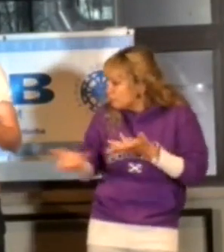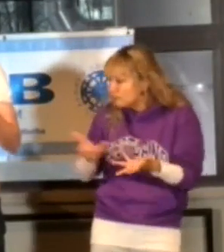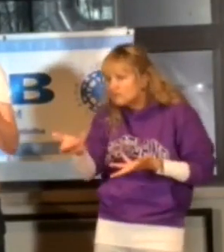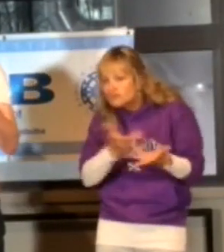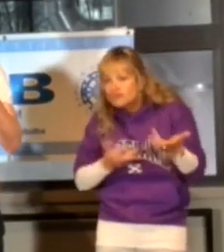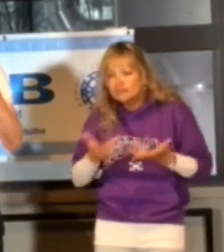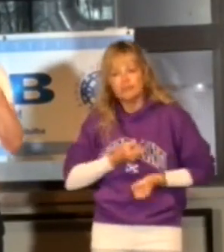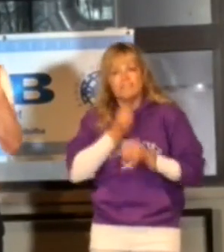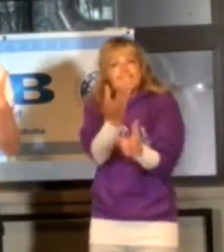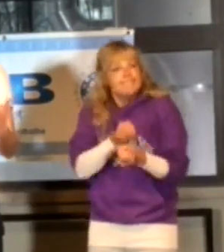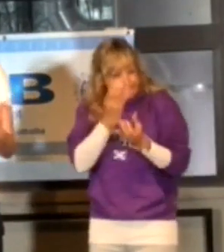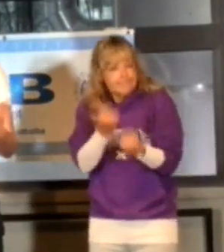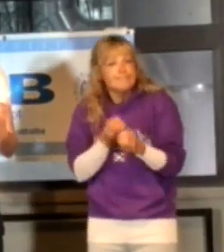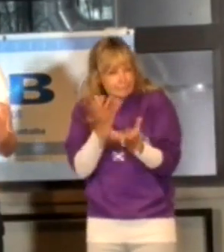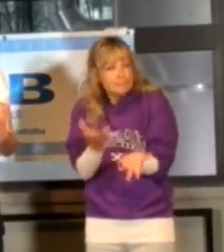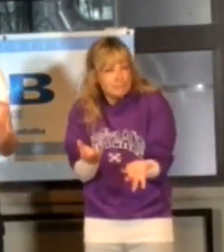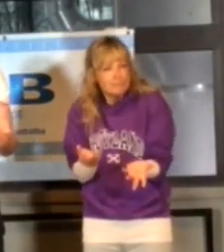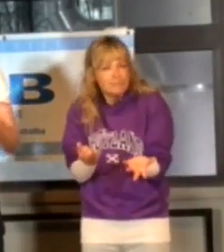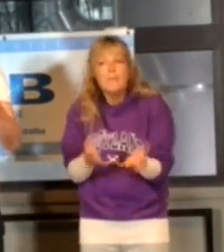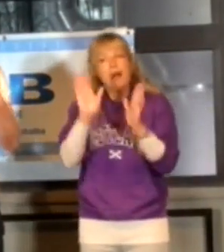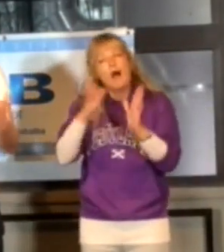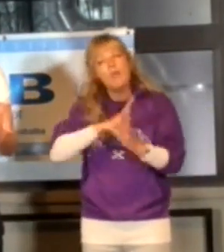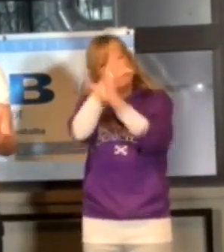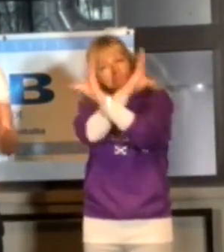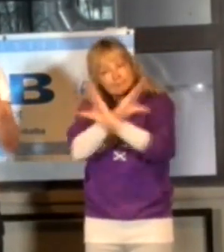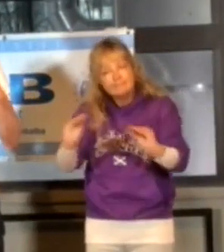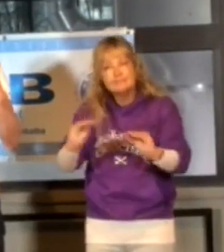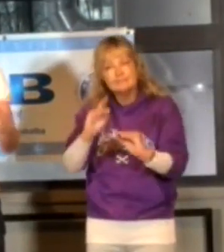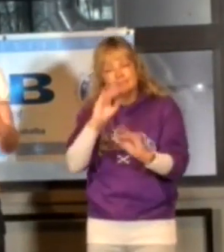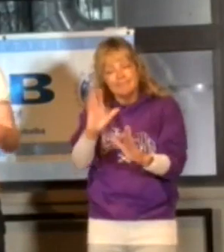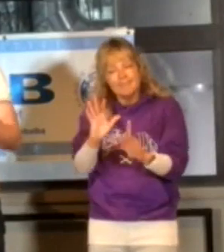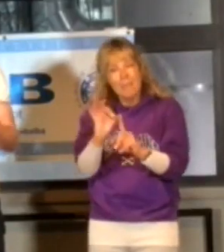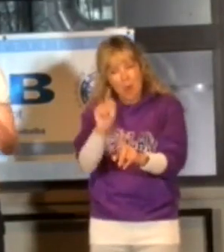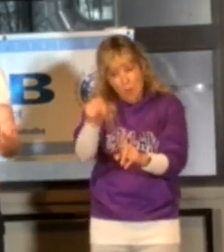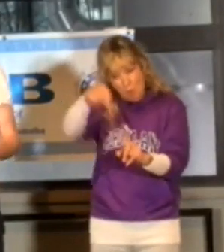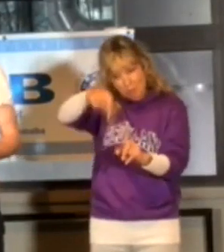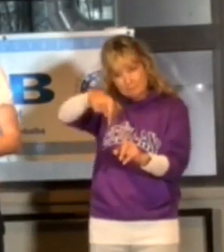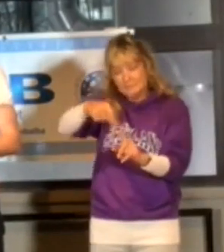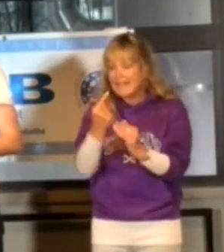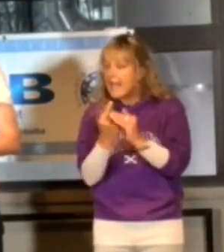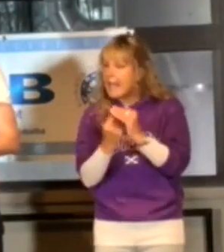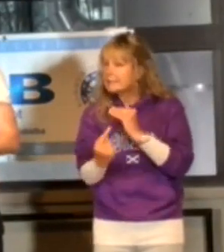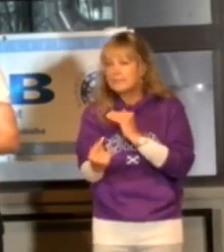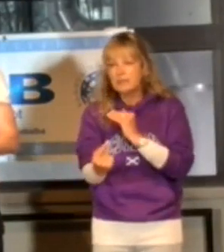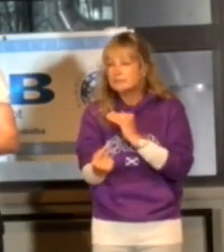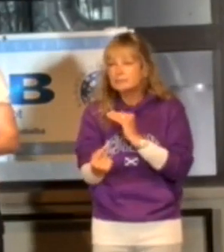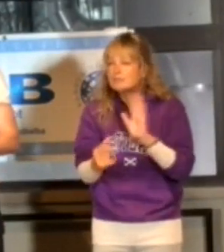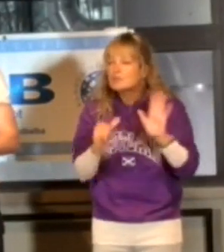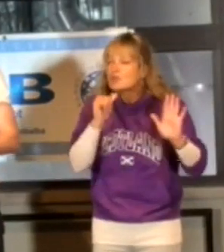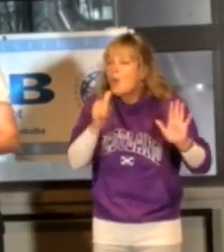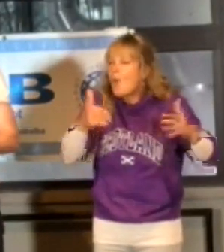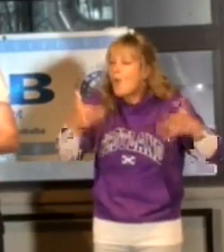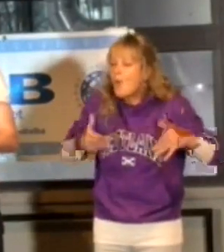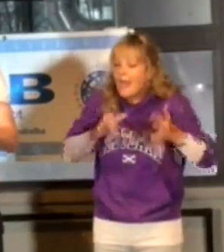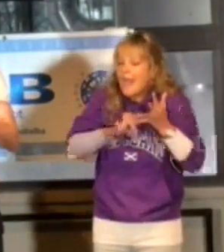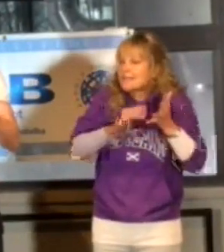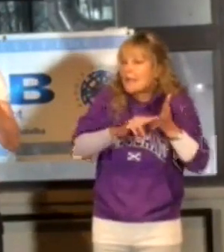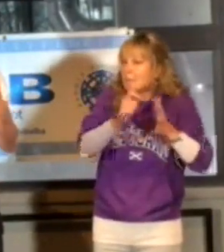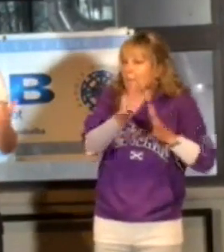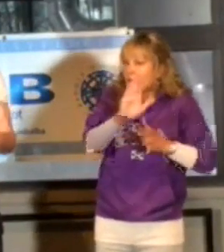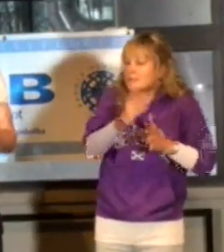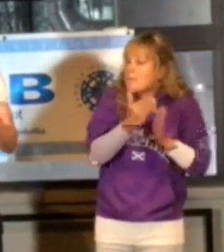through, but of course to completely make the point repeatedly that independence is more than one party. And